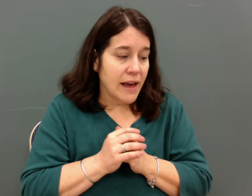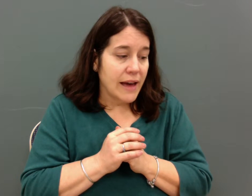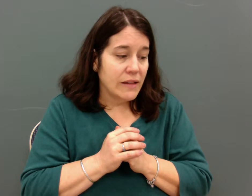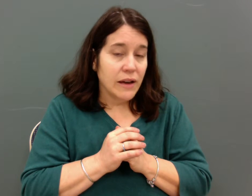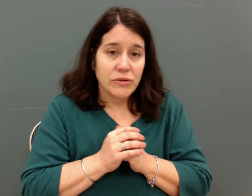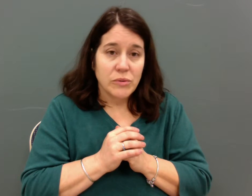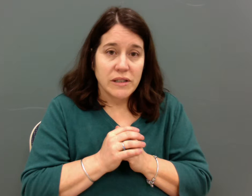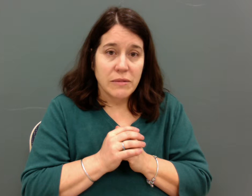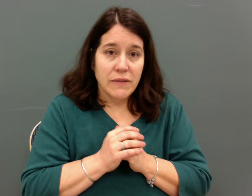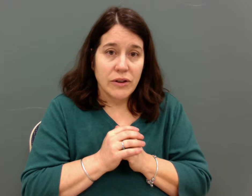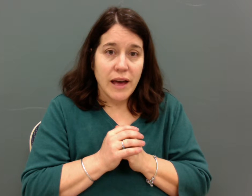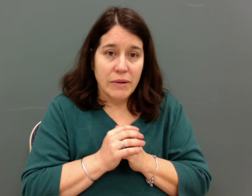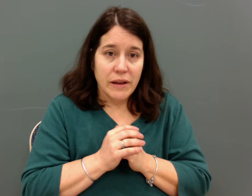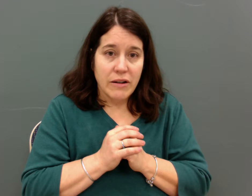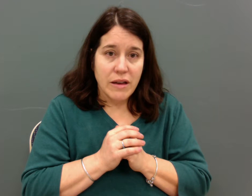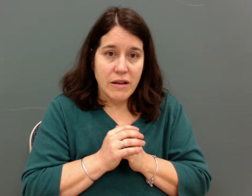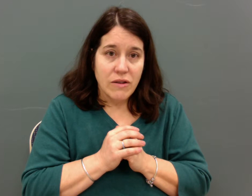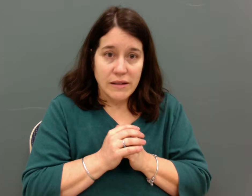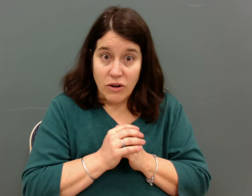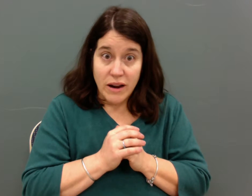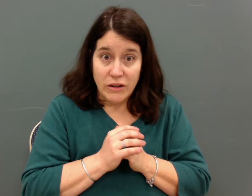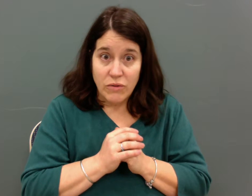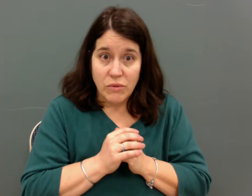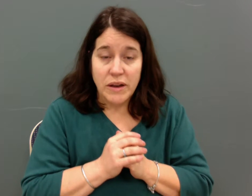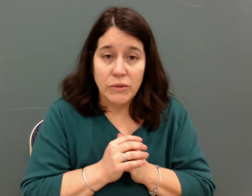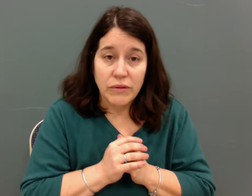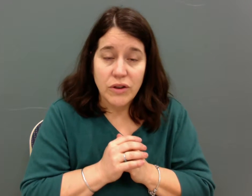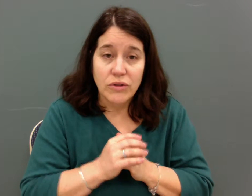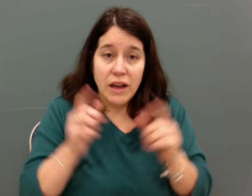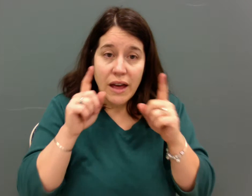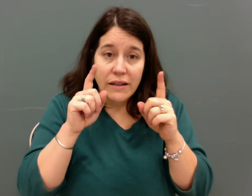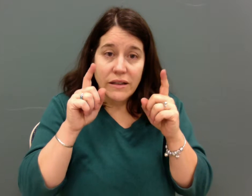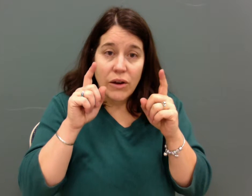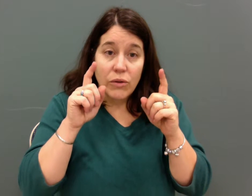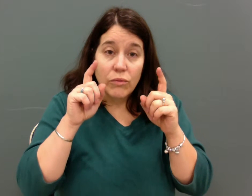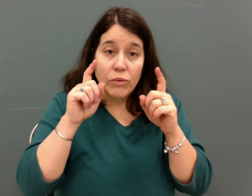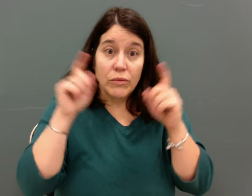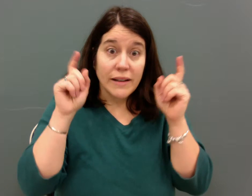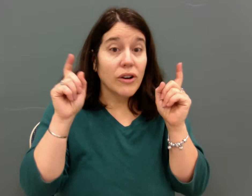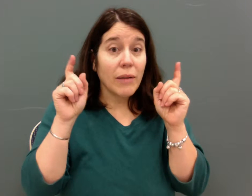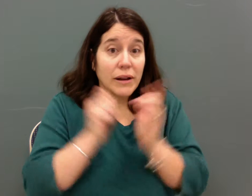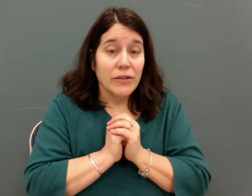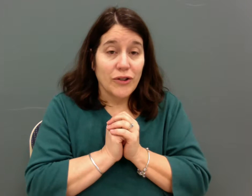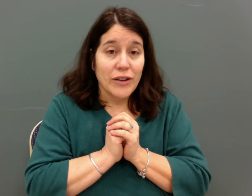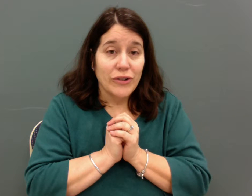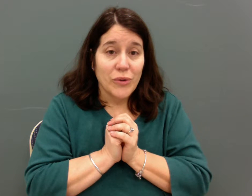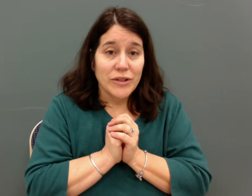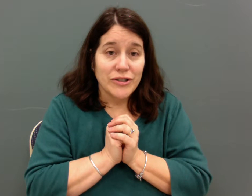added those with some of the vocabulary that you guys already knew and that we had reviewed. And so we raise our eyebrows for yes, no questions. That's